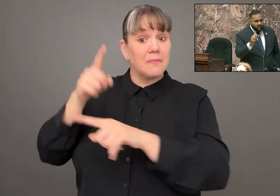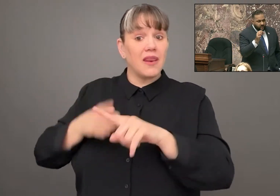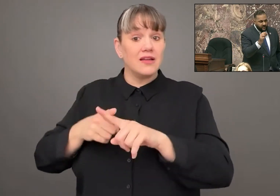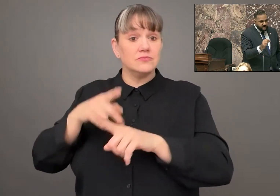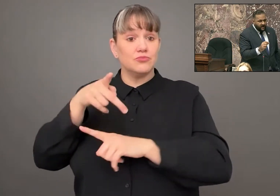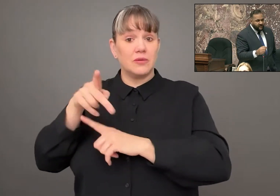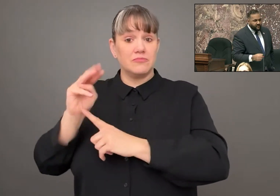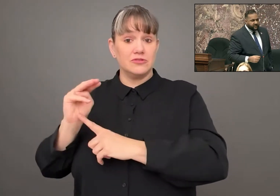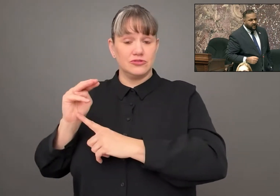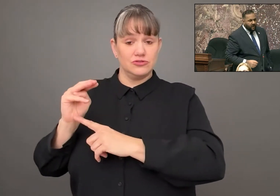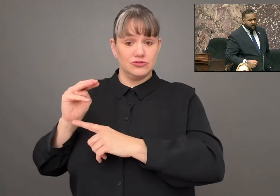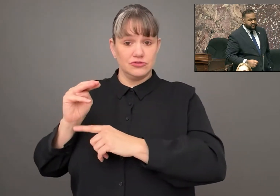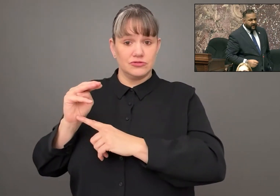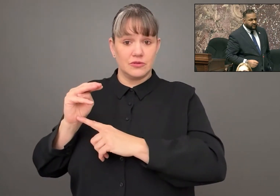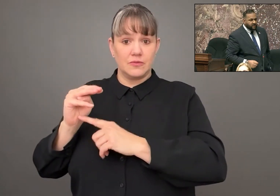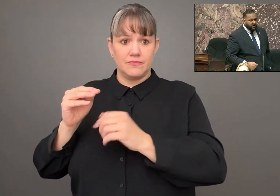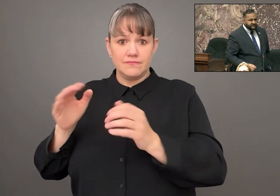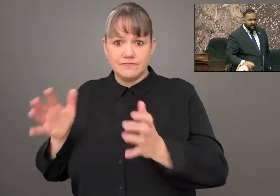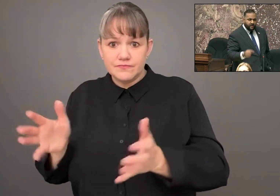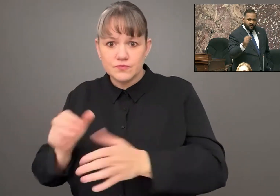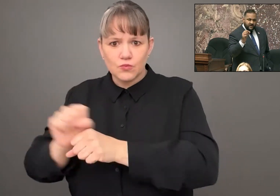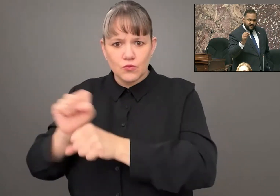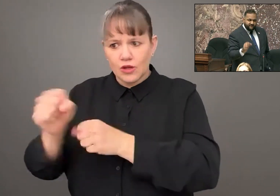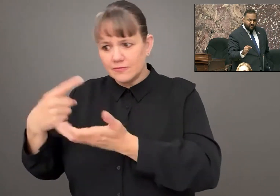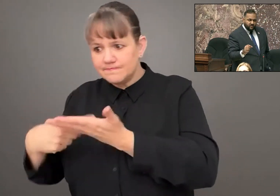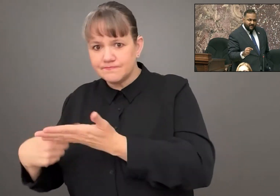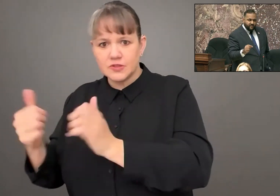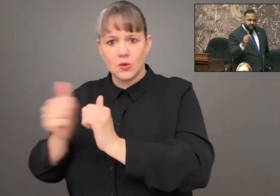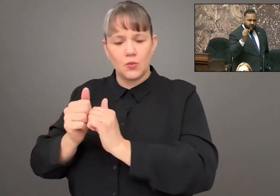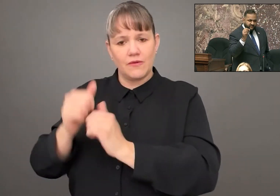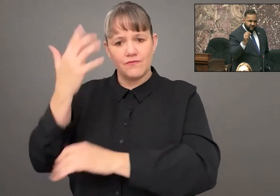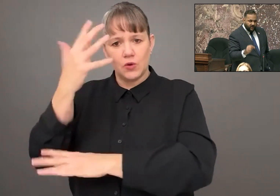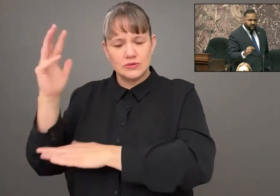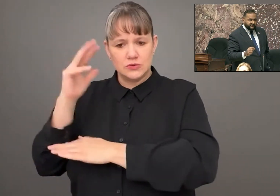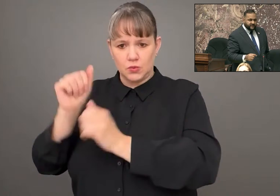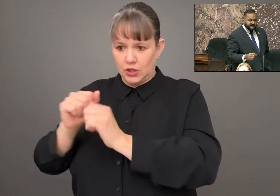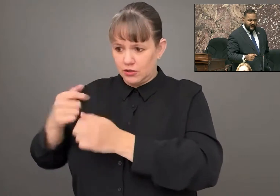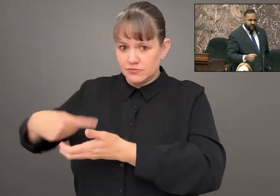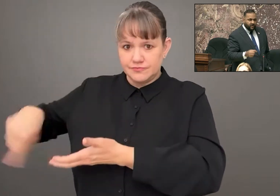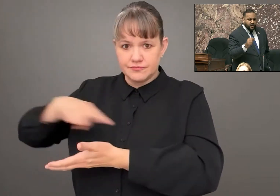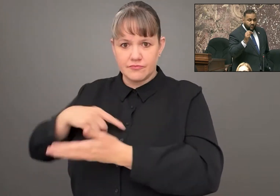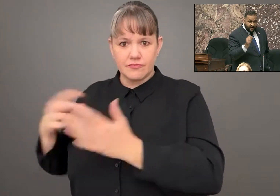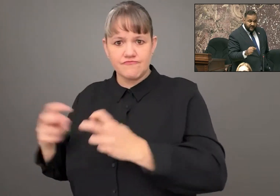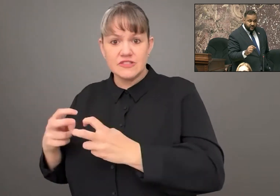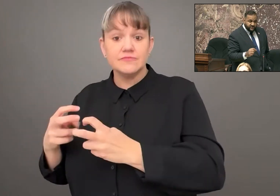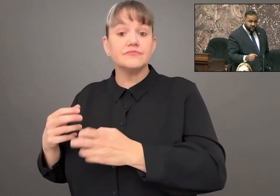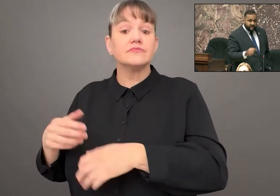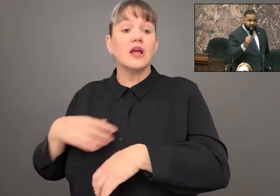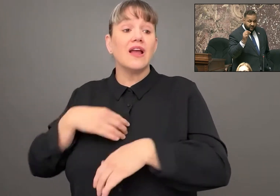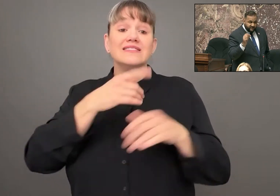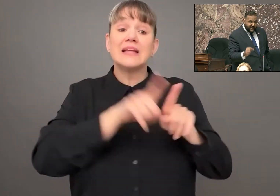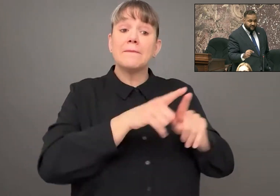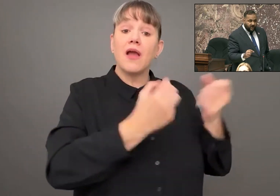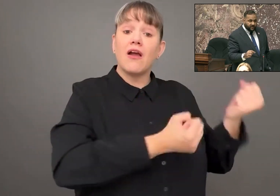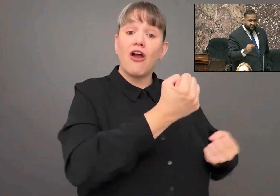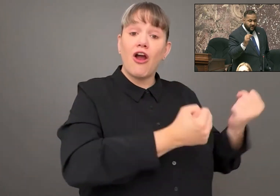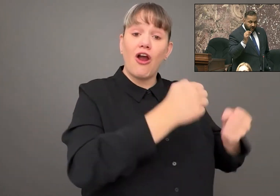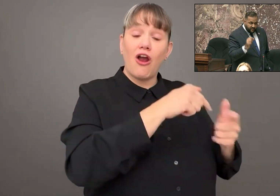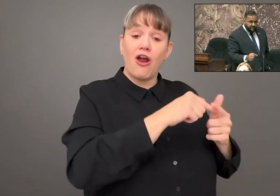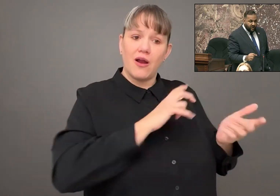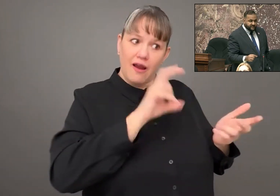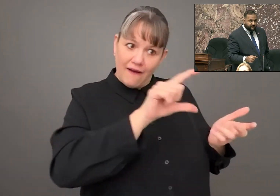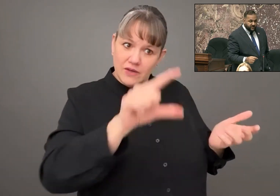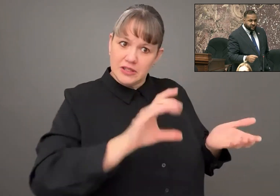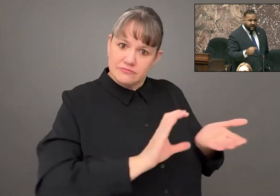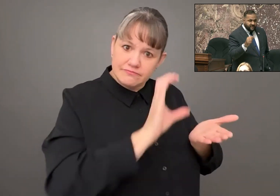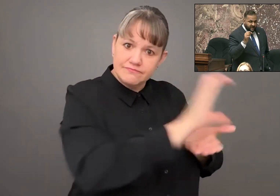up. When we are talking about the auto sector in Ontario, the federal government brings dollars to the table. We need to ensure that those same dollars are